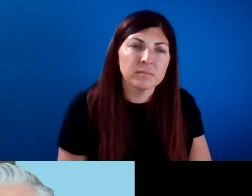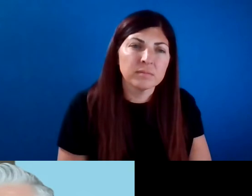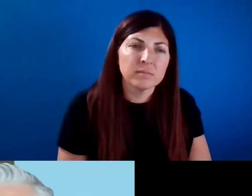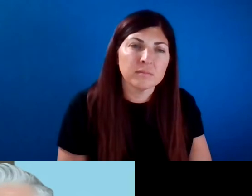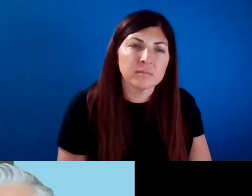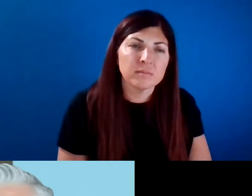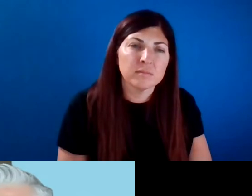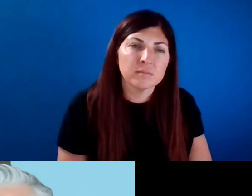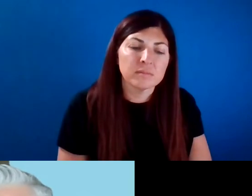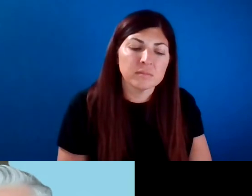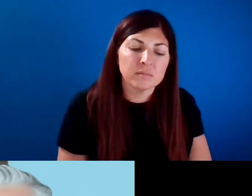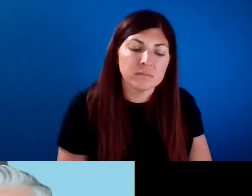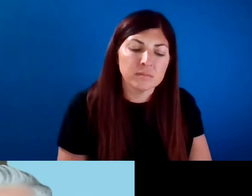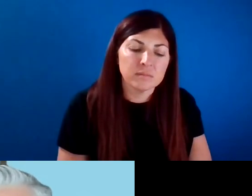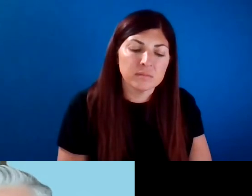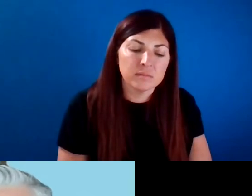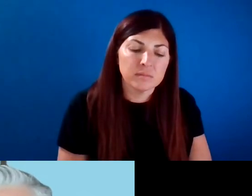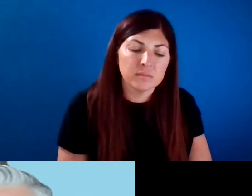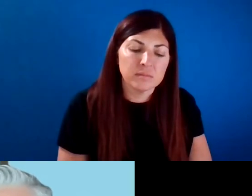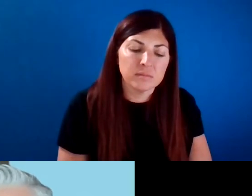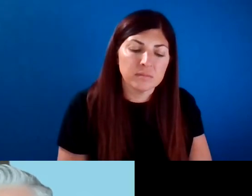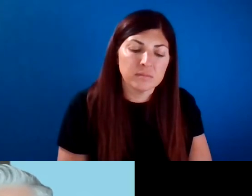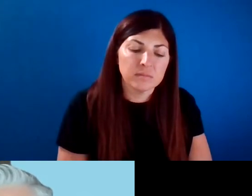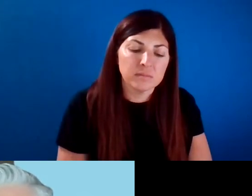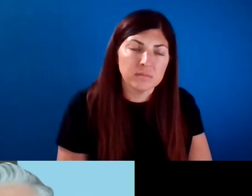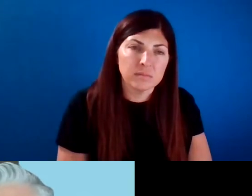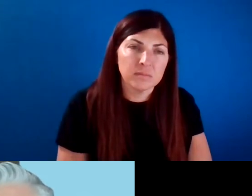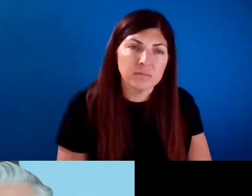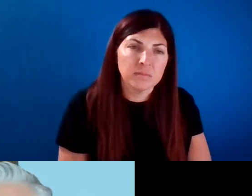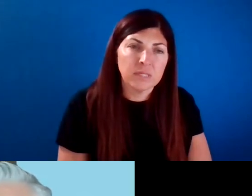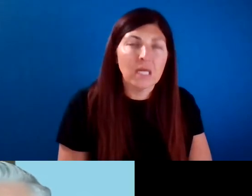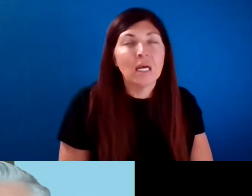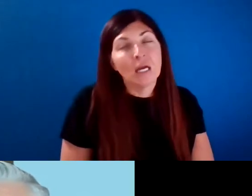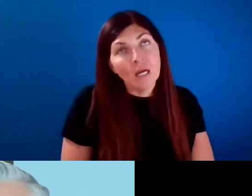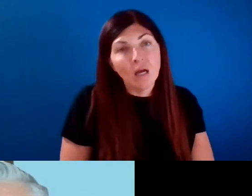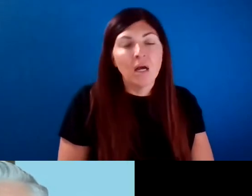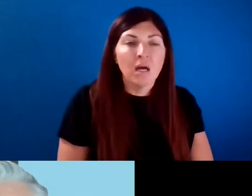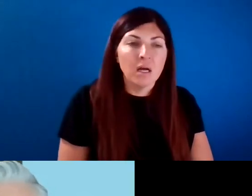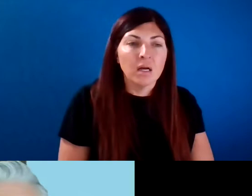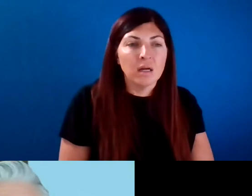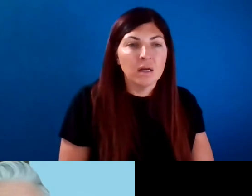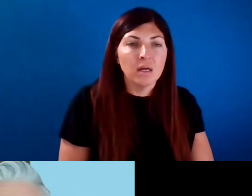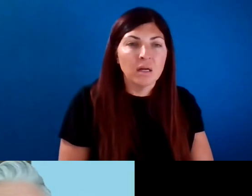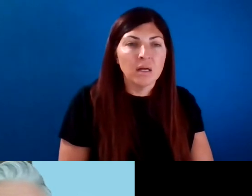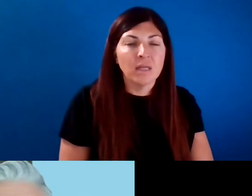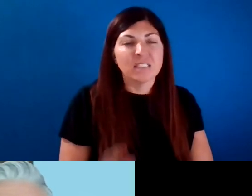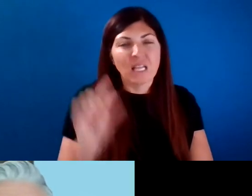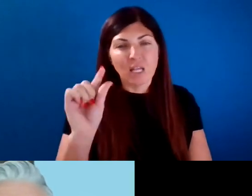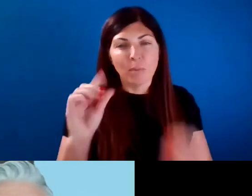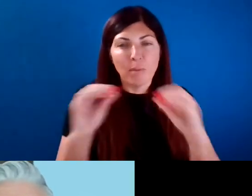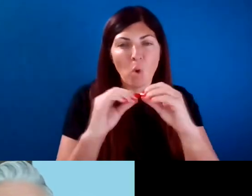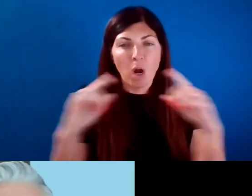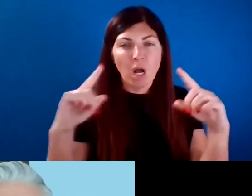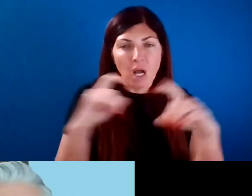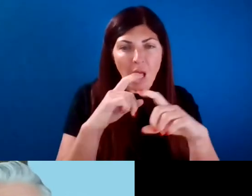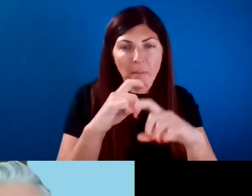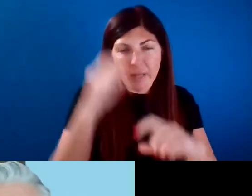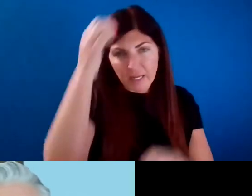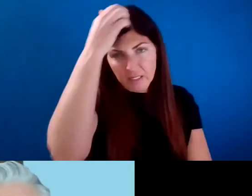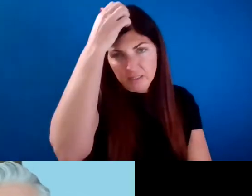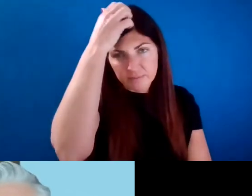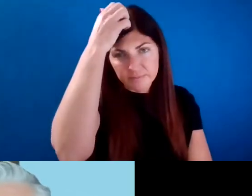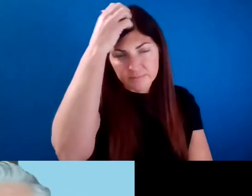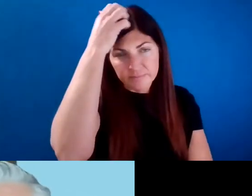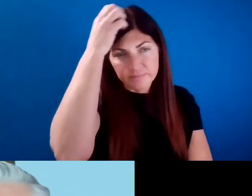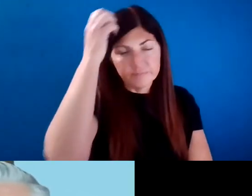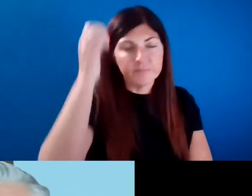So I am sighing at this a little bit because it's actually a little more complicated than I would like it to be from